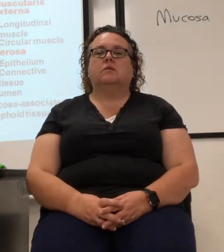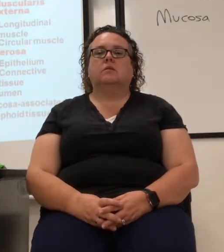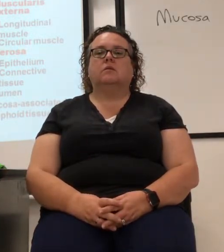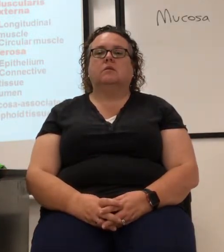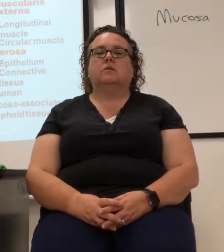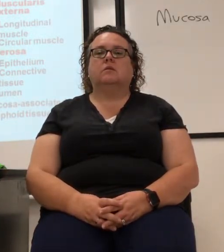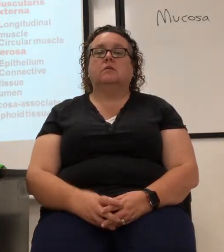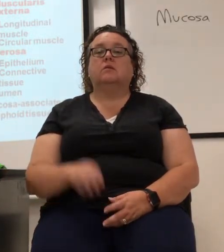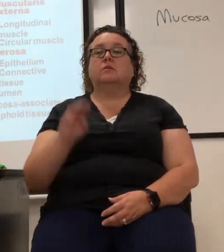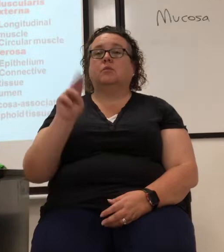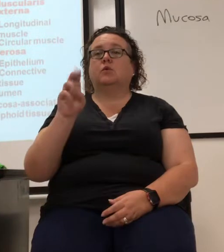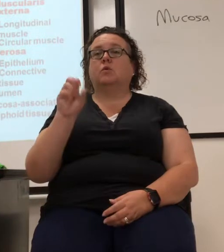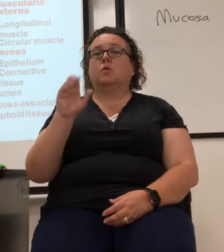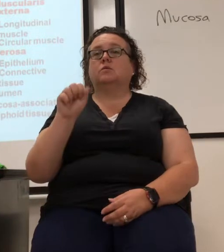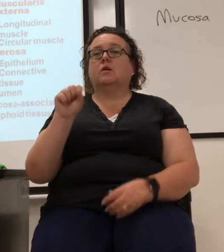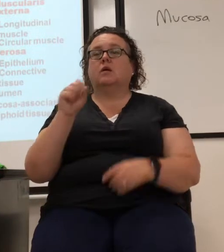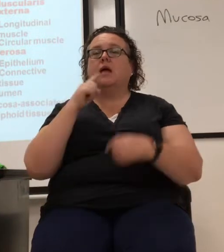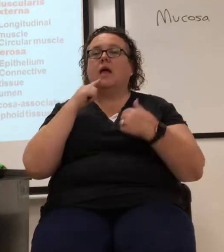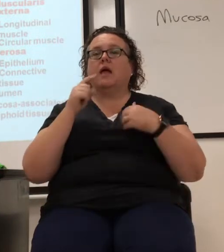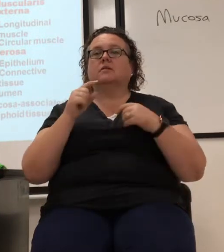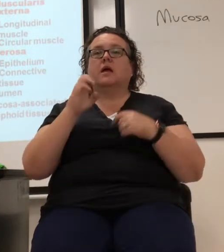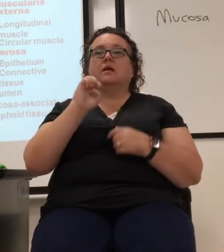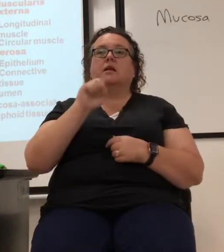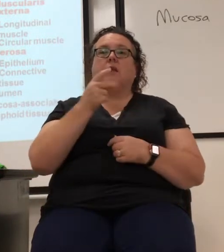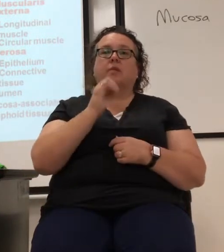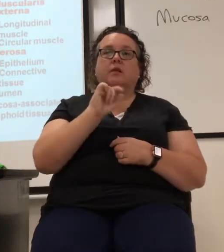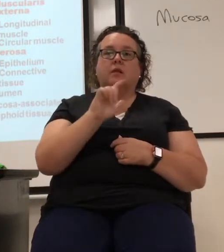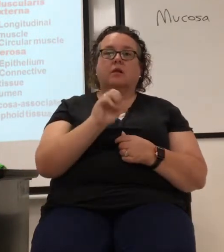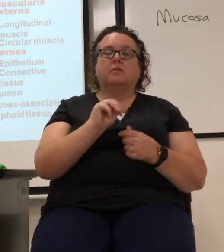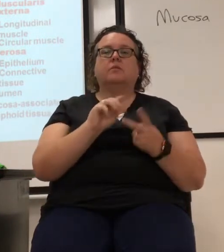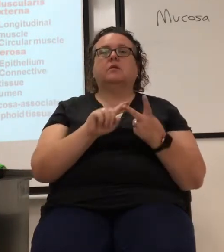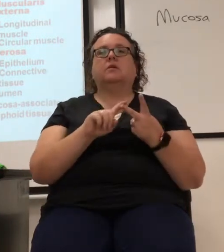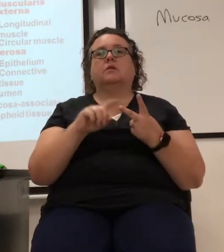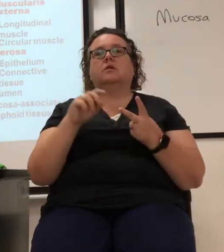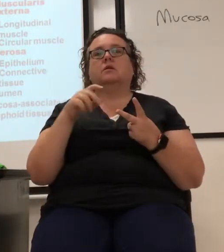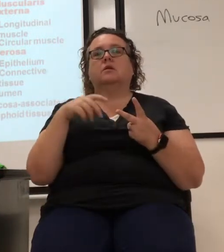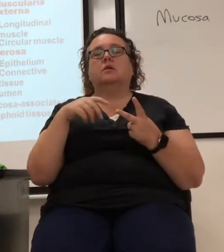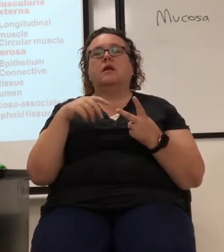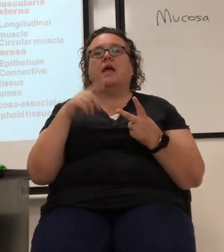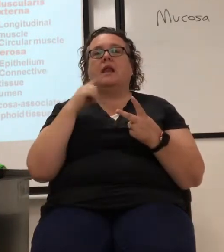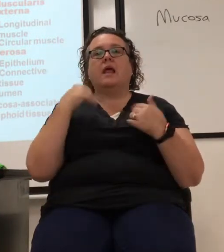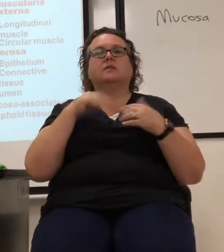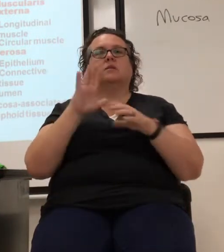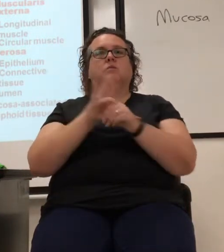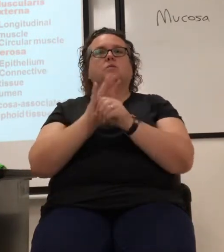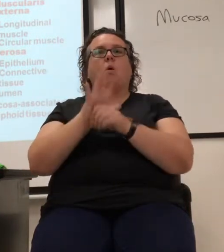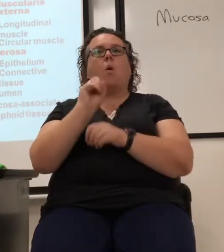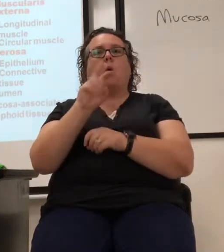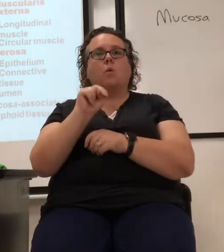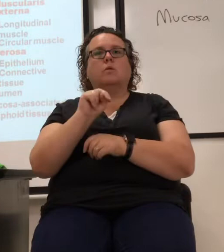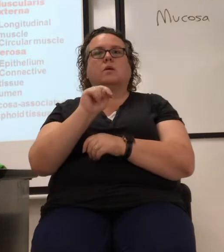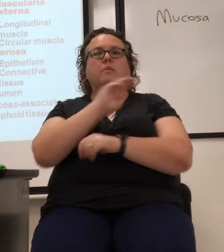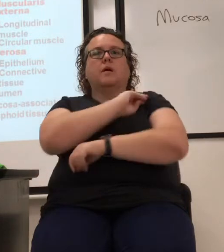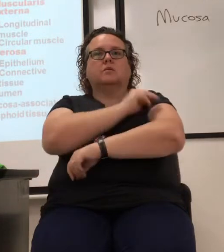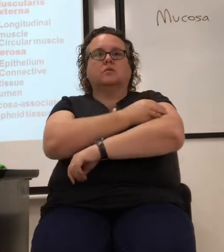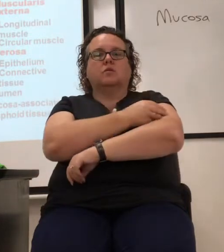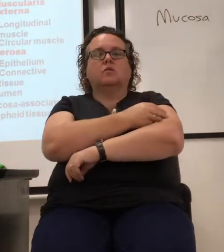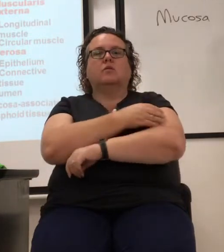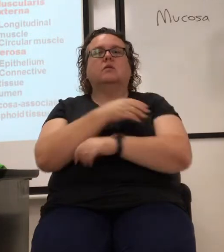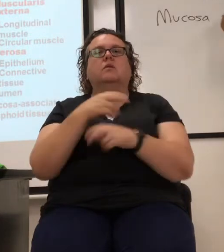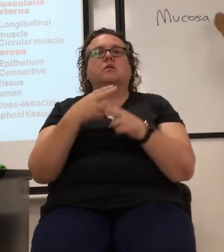is comprised of an epithelium, a lamina propria, and it has its own muscle layer called muscularis